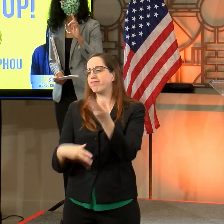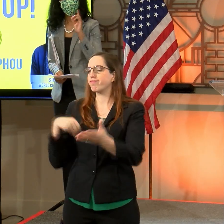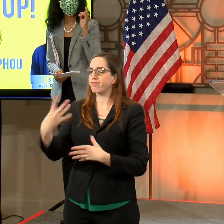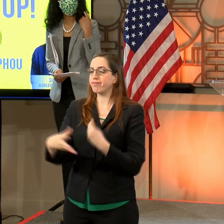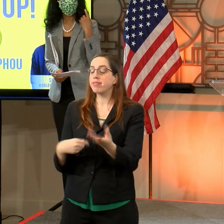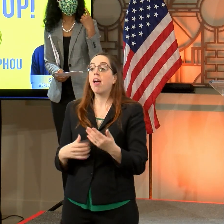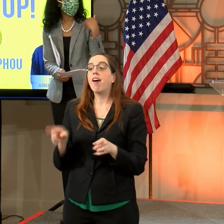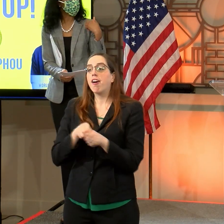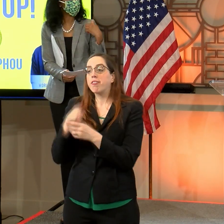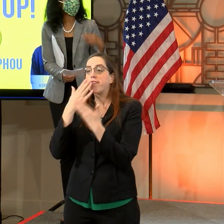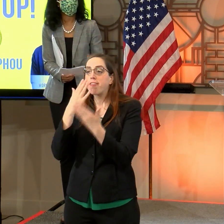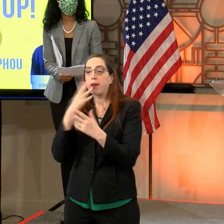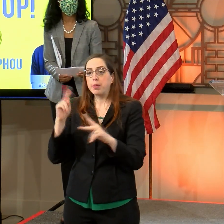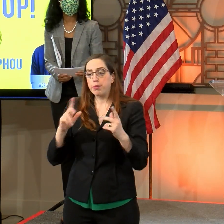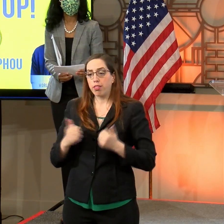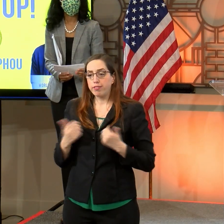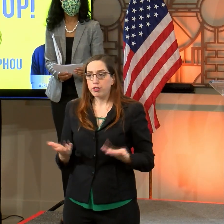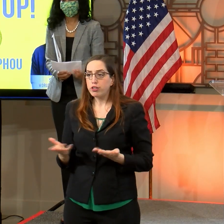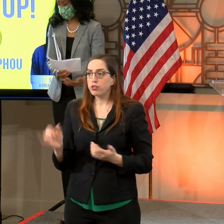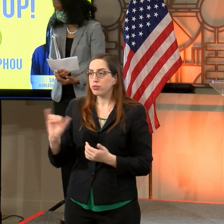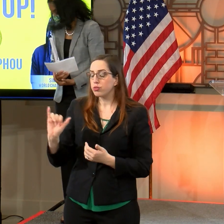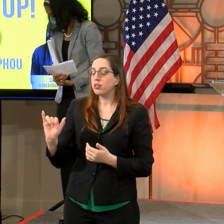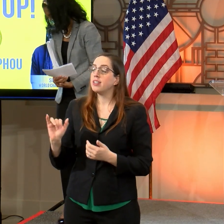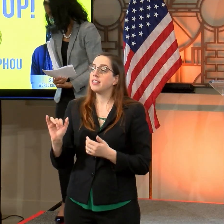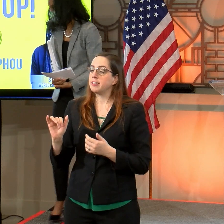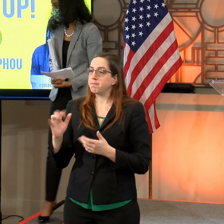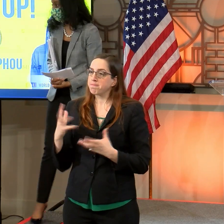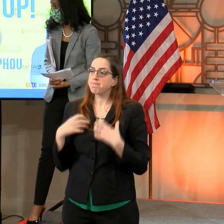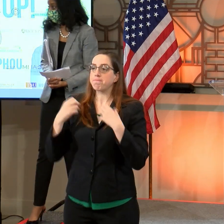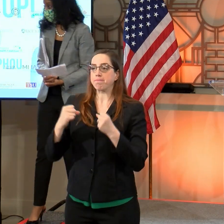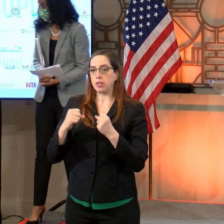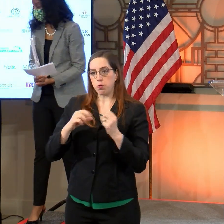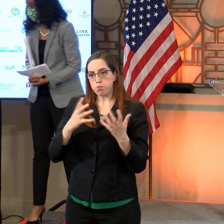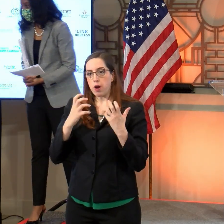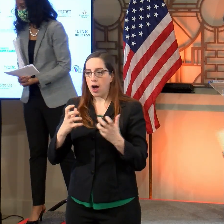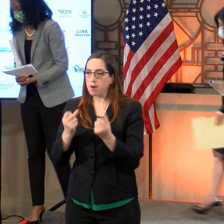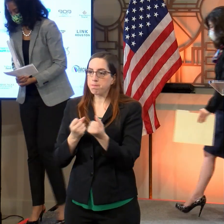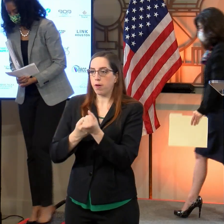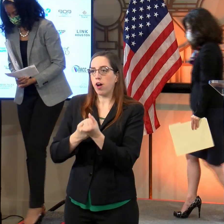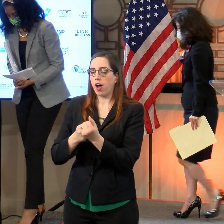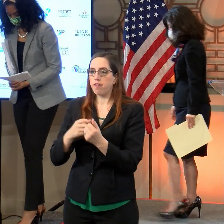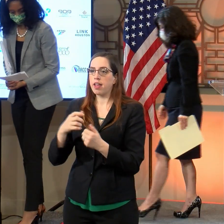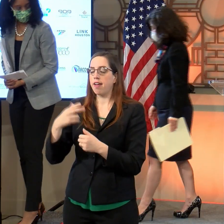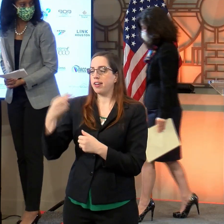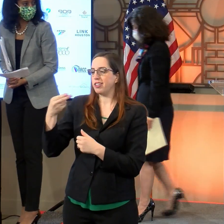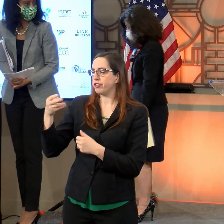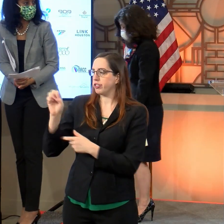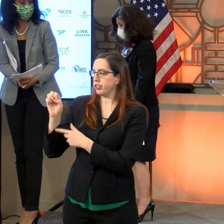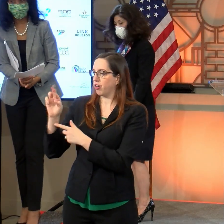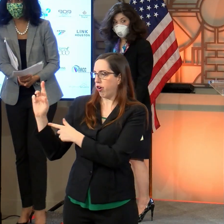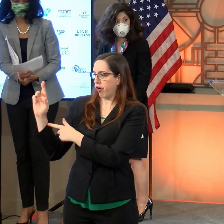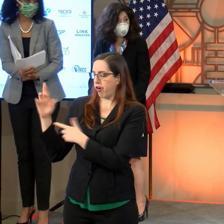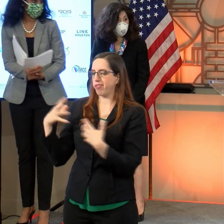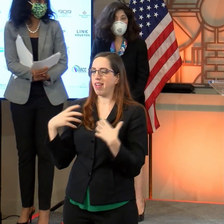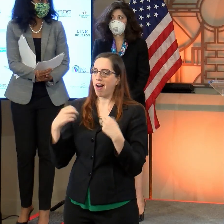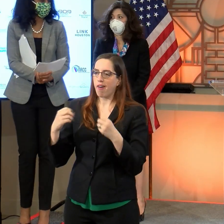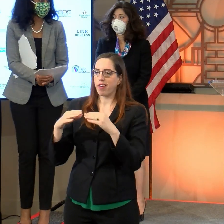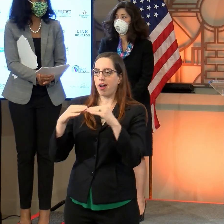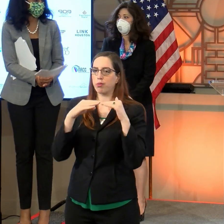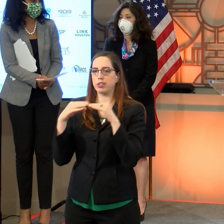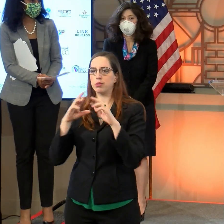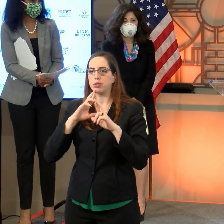thank the Houstonians who have stepped up to be a part of the Health Equity Response Task Force, we refer to now as